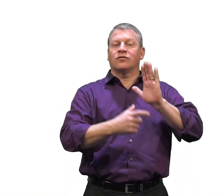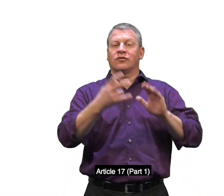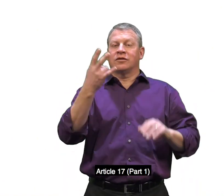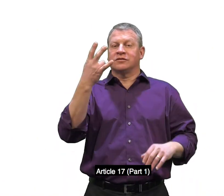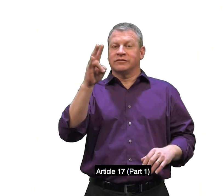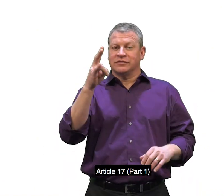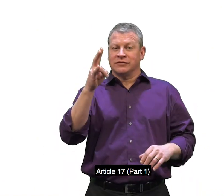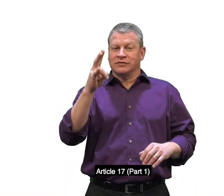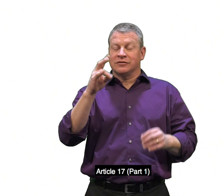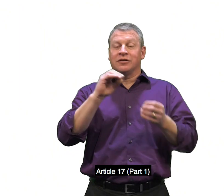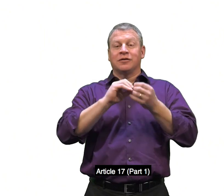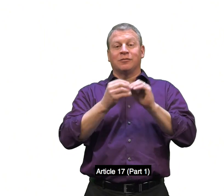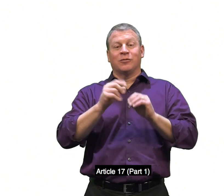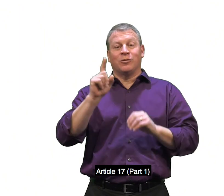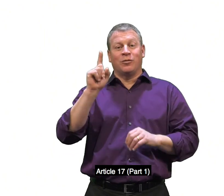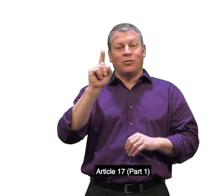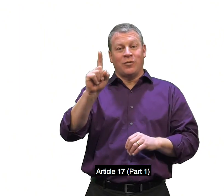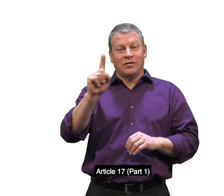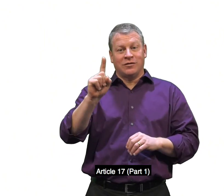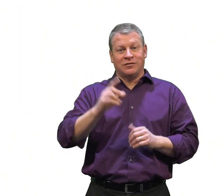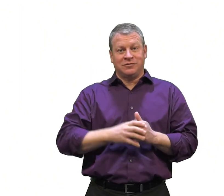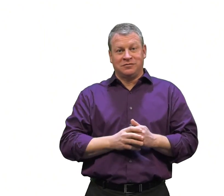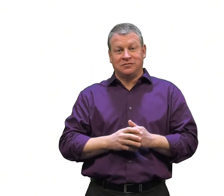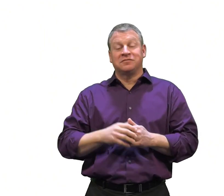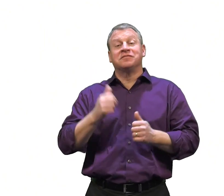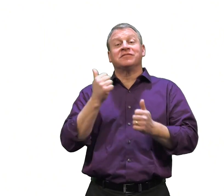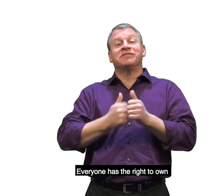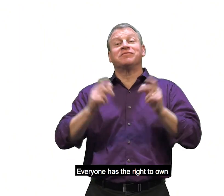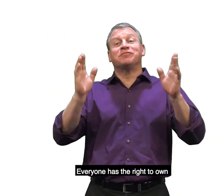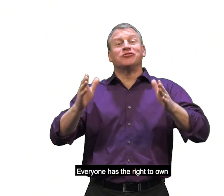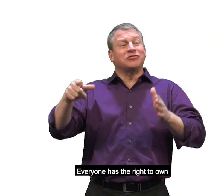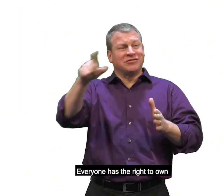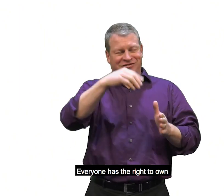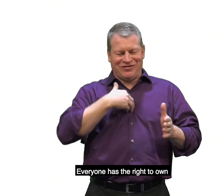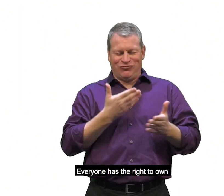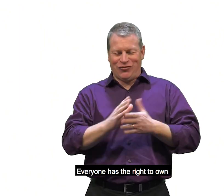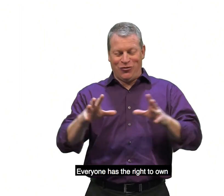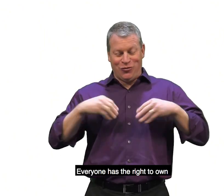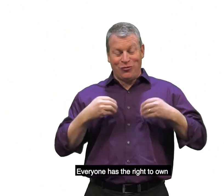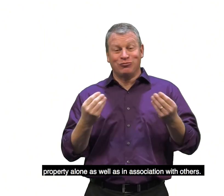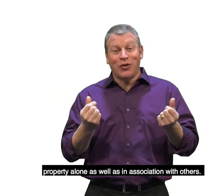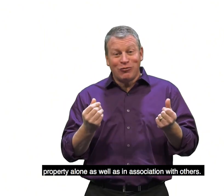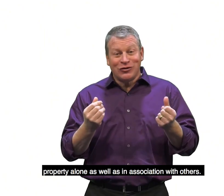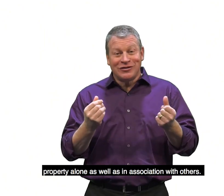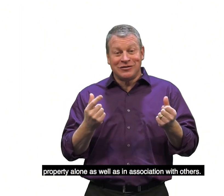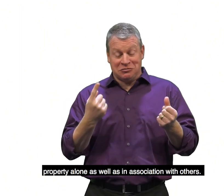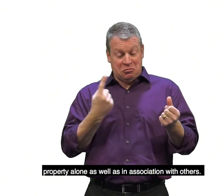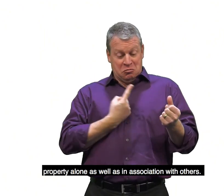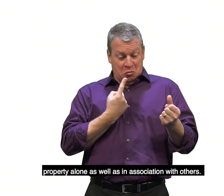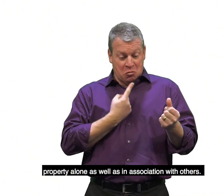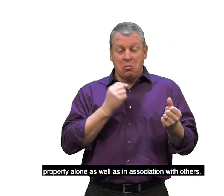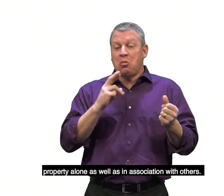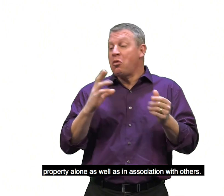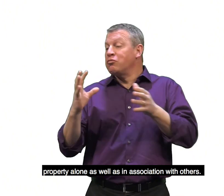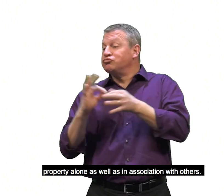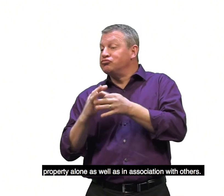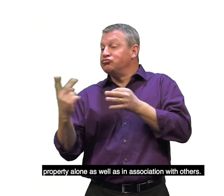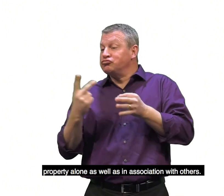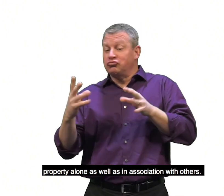Article 17, Part 1. Everyone has the right to own property alone as well as in association